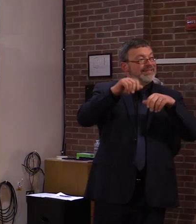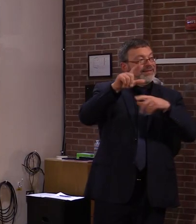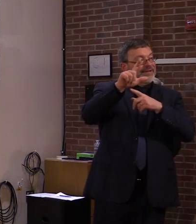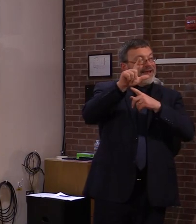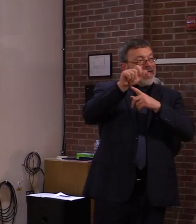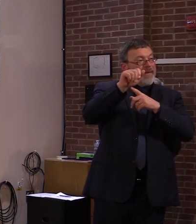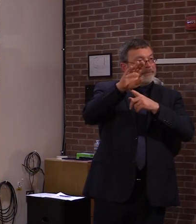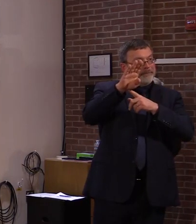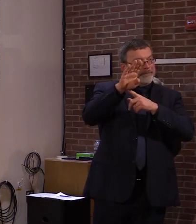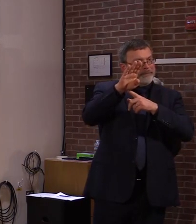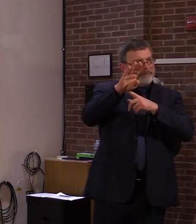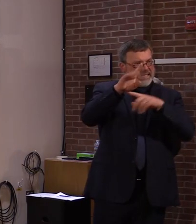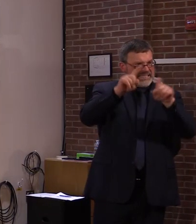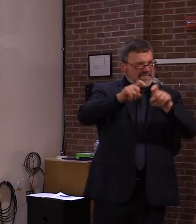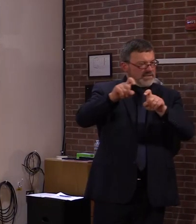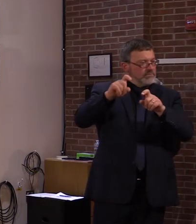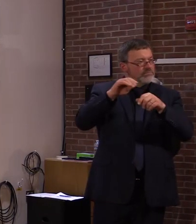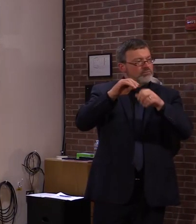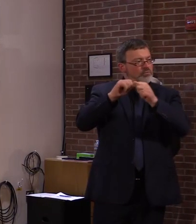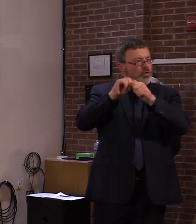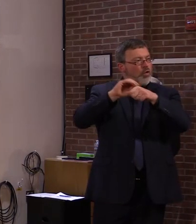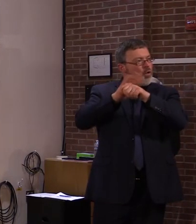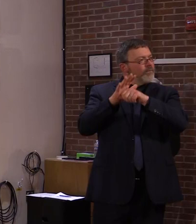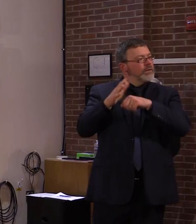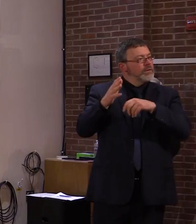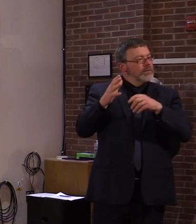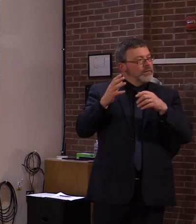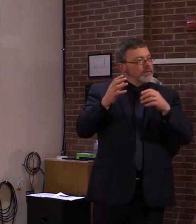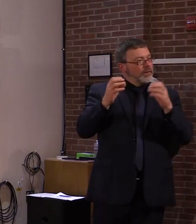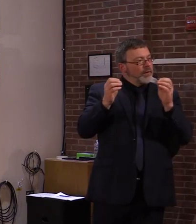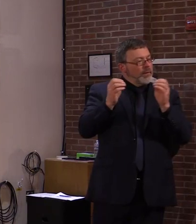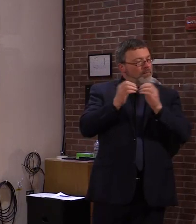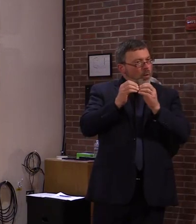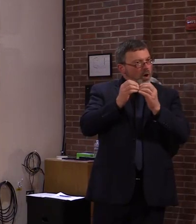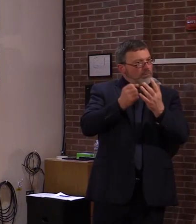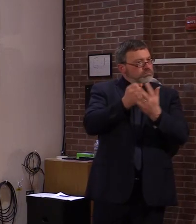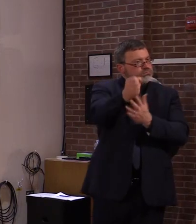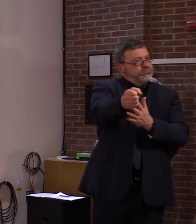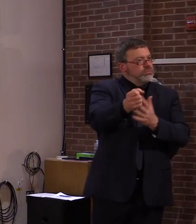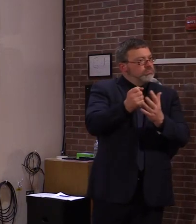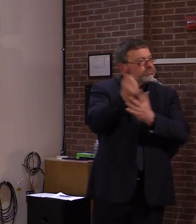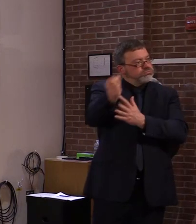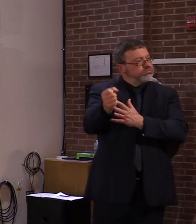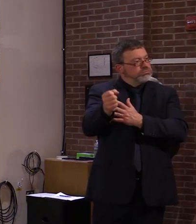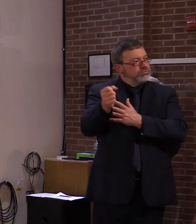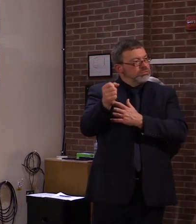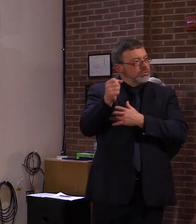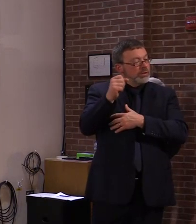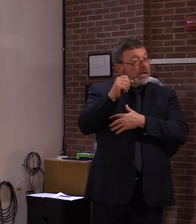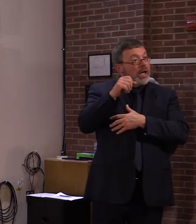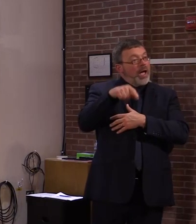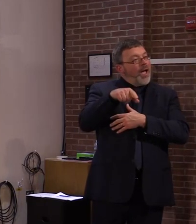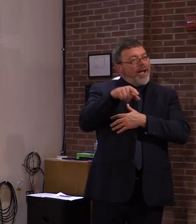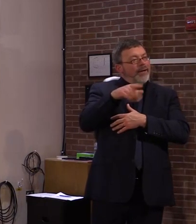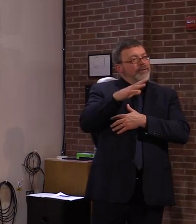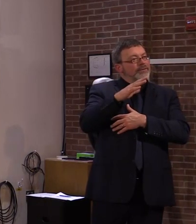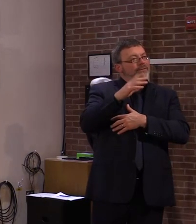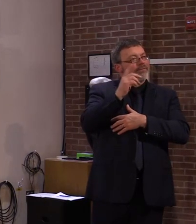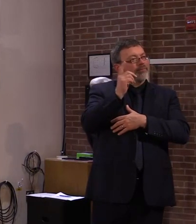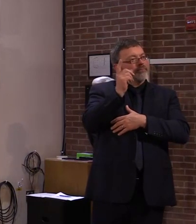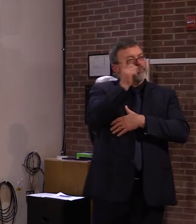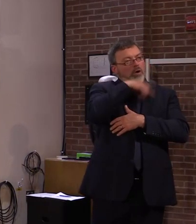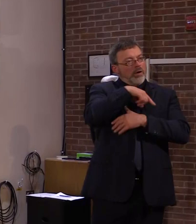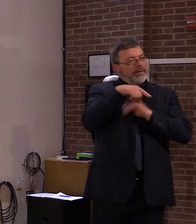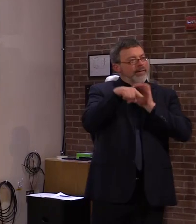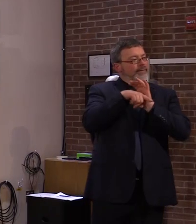and more breakthrough cases that are coming back as false negatives. I'm told that people are getting